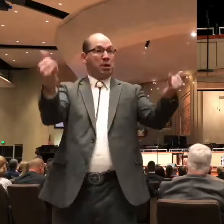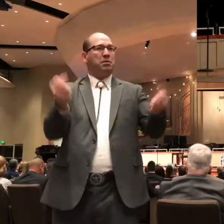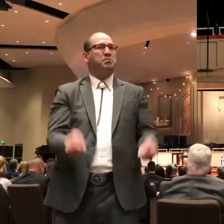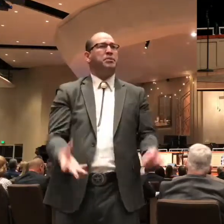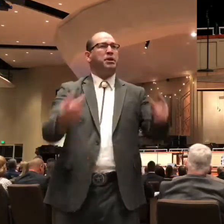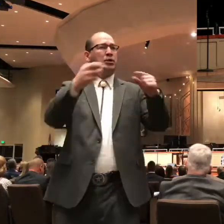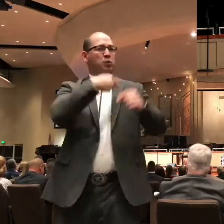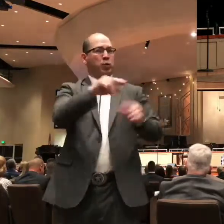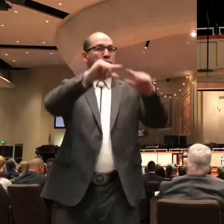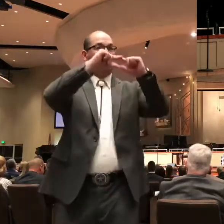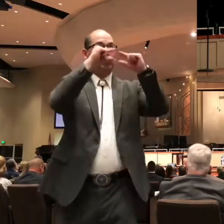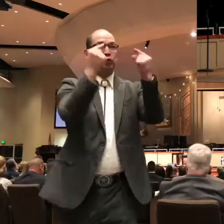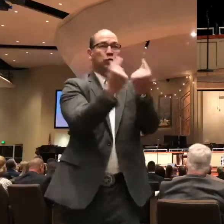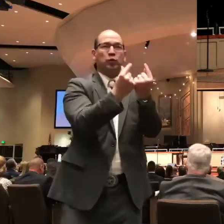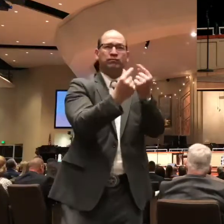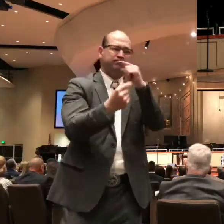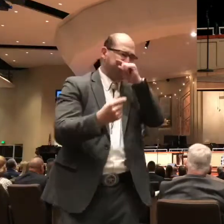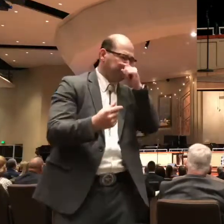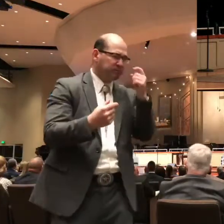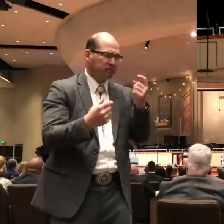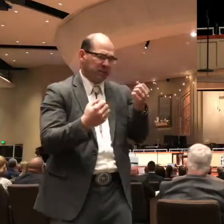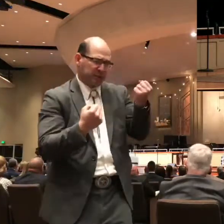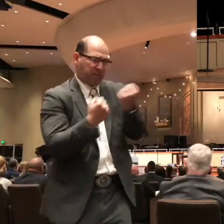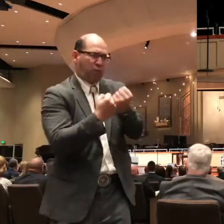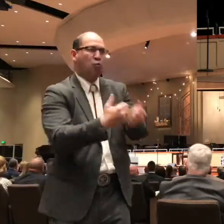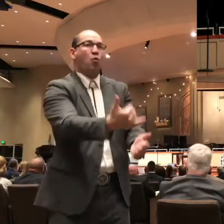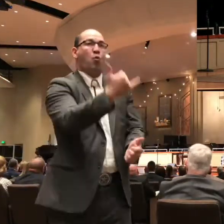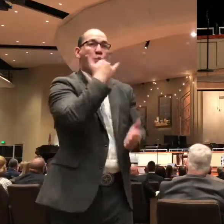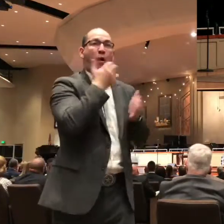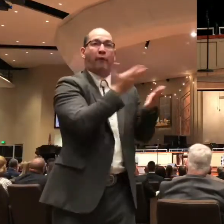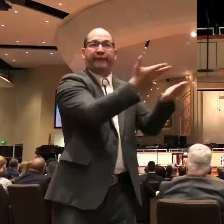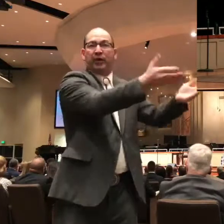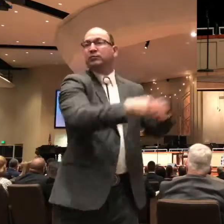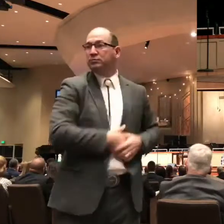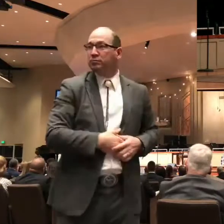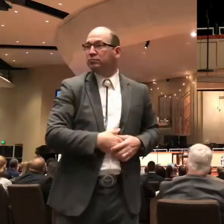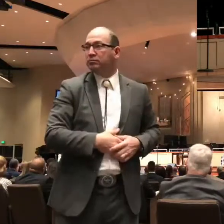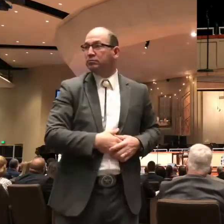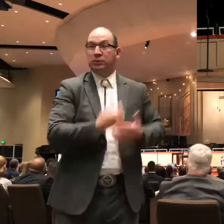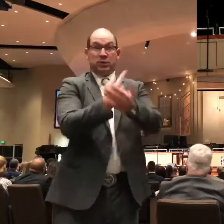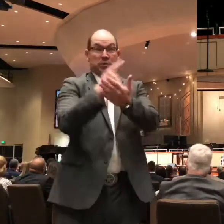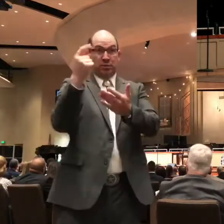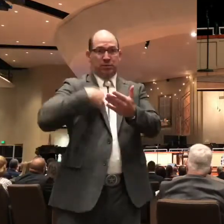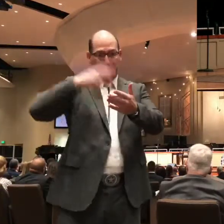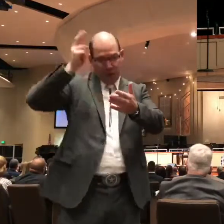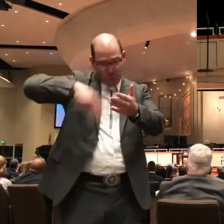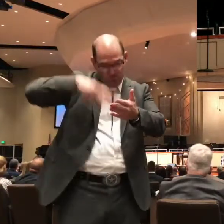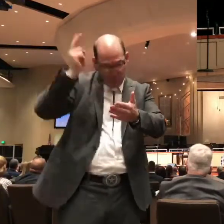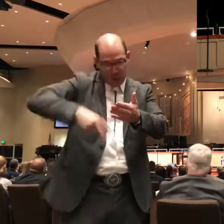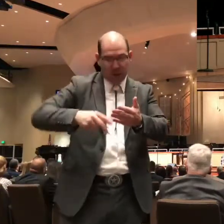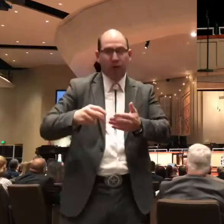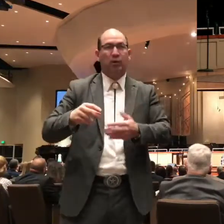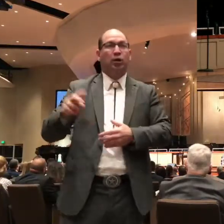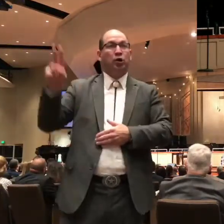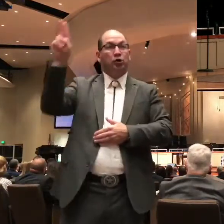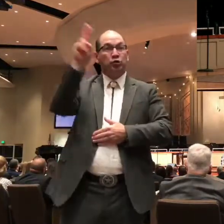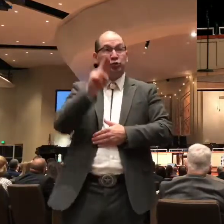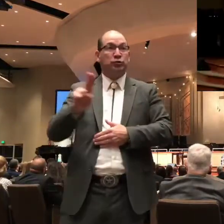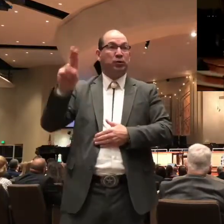are embracing things that are unbiblical. I read this past week that the United Methodist Church now